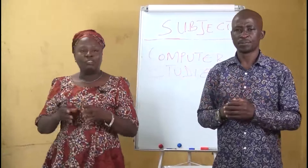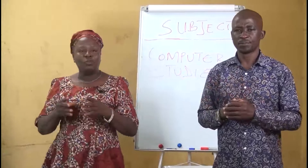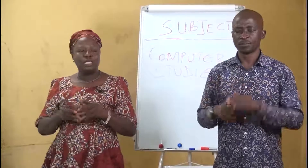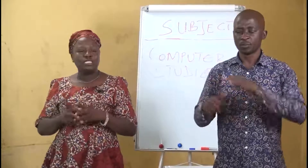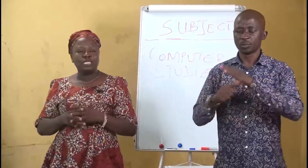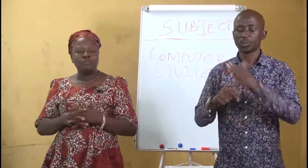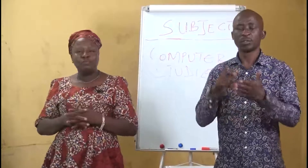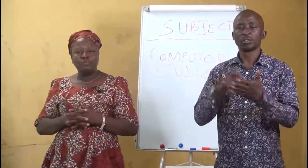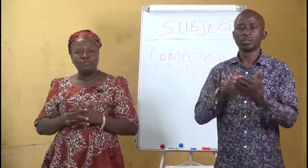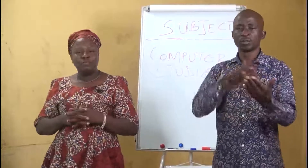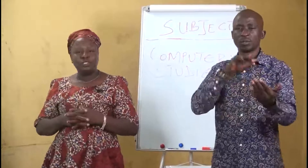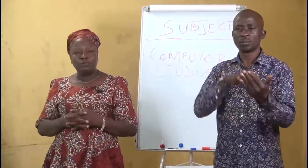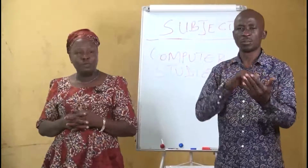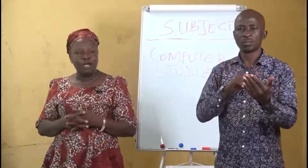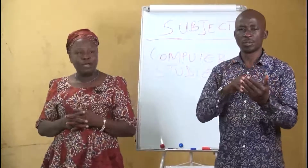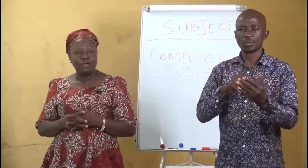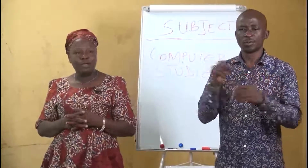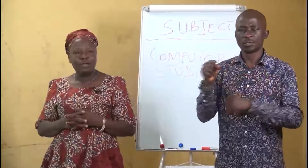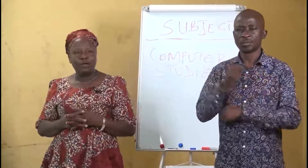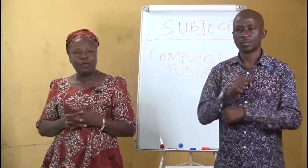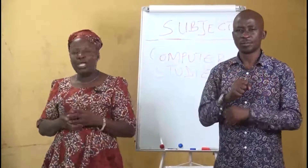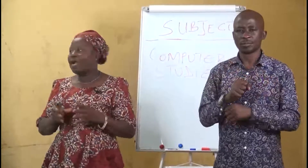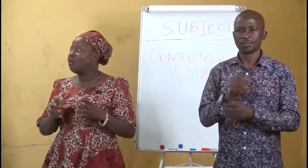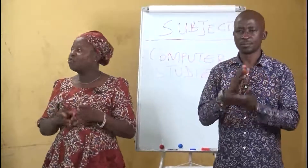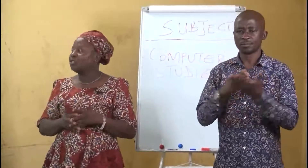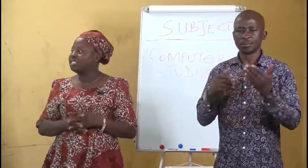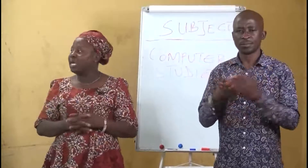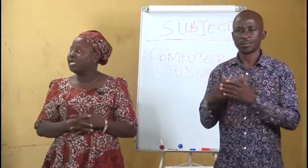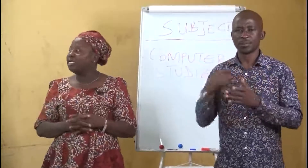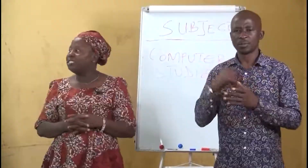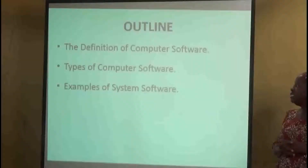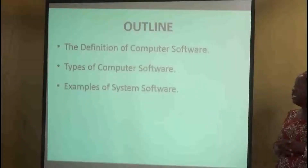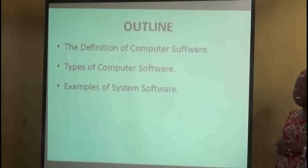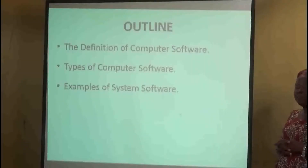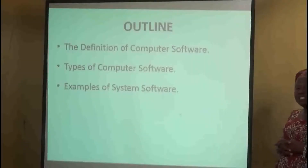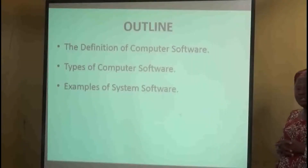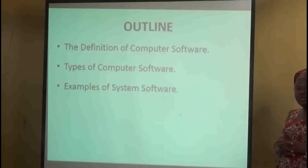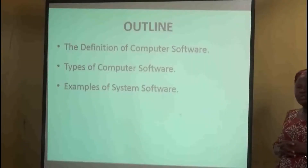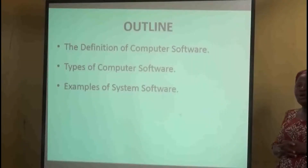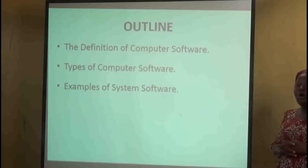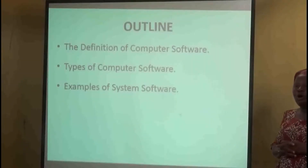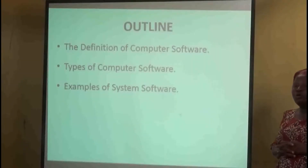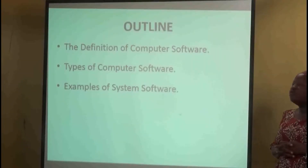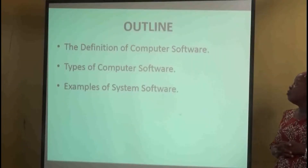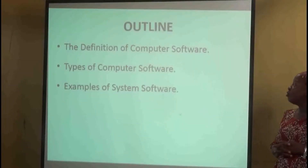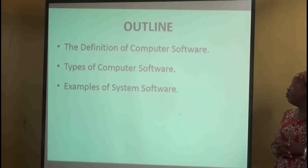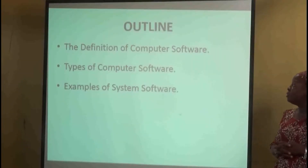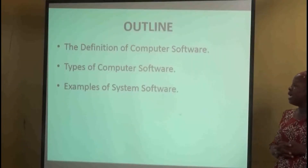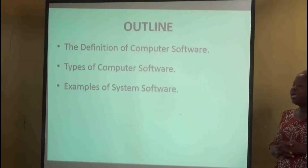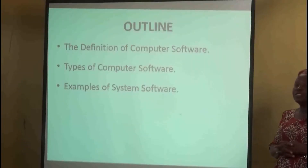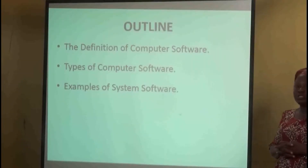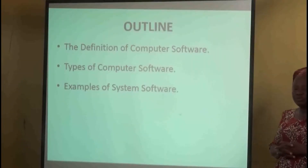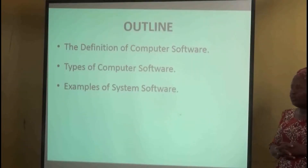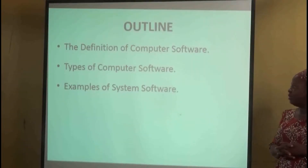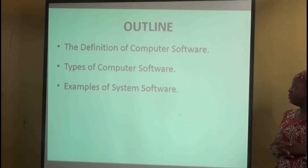Under this computer system software, we are going to consider the definition of